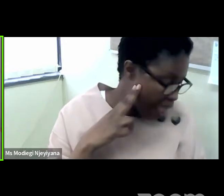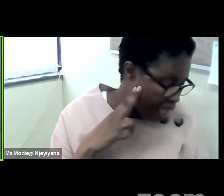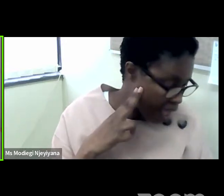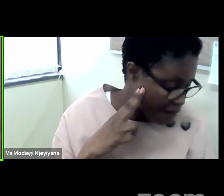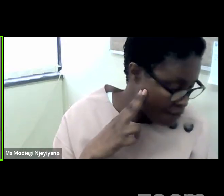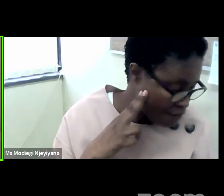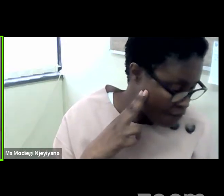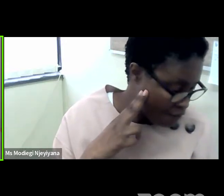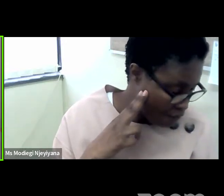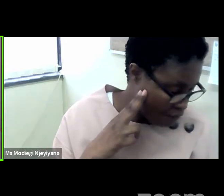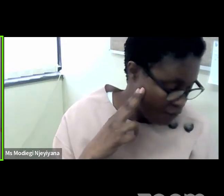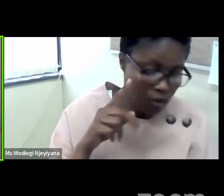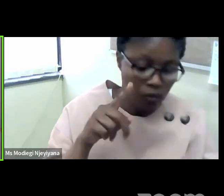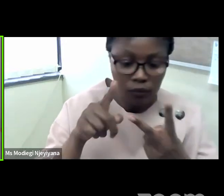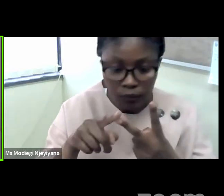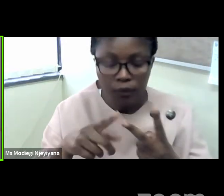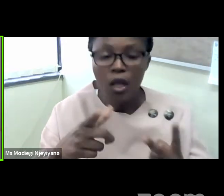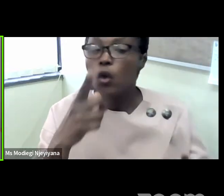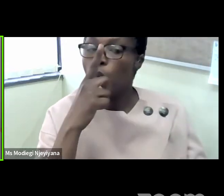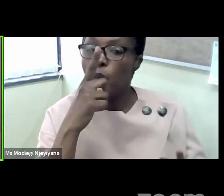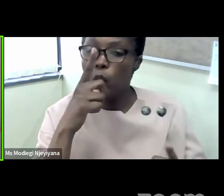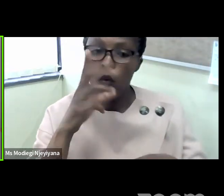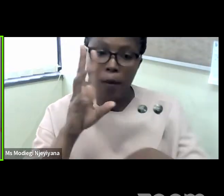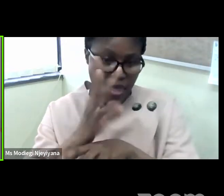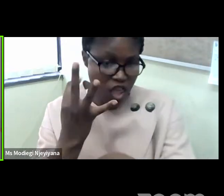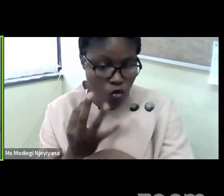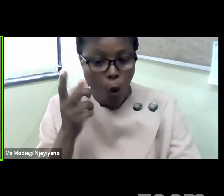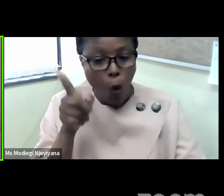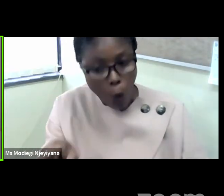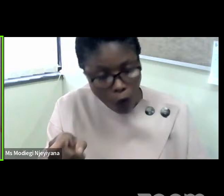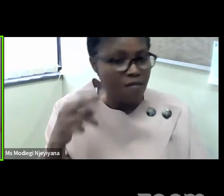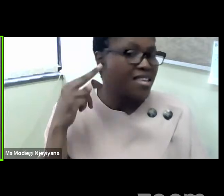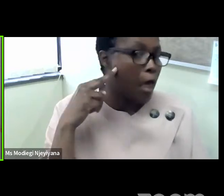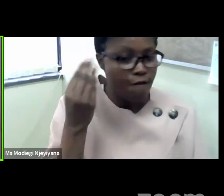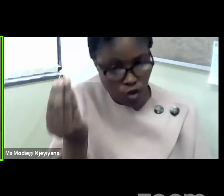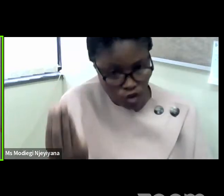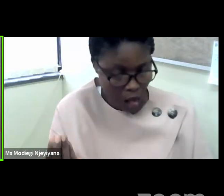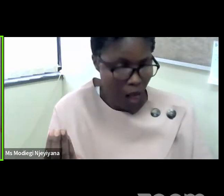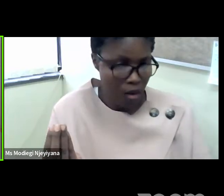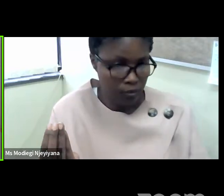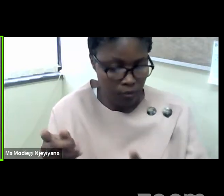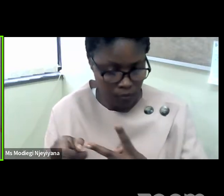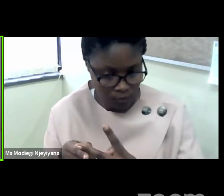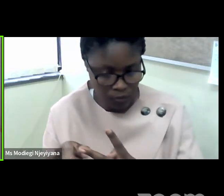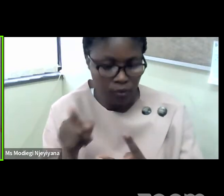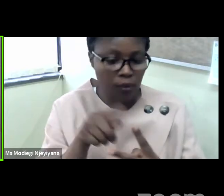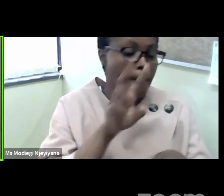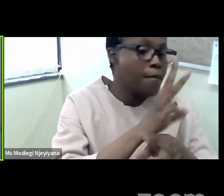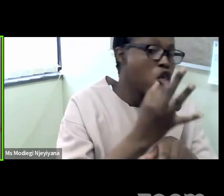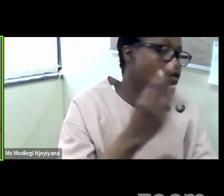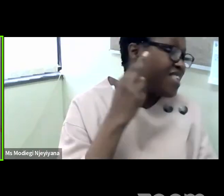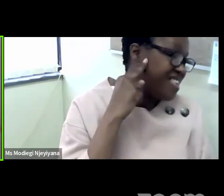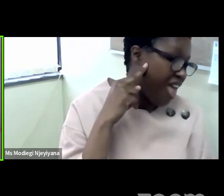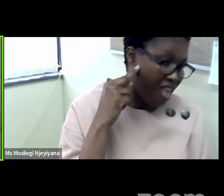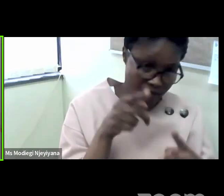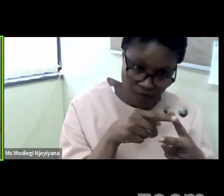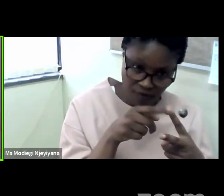Afrikaans or whatever the spoken language is, so that they can also acquire new terminology, which will also be used by the